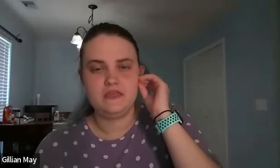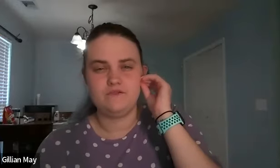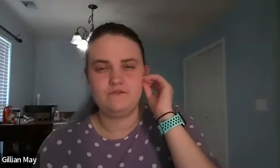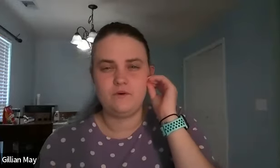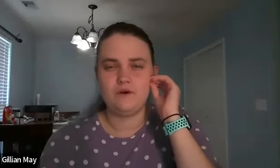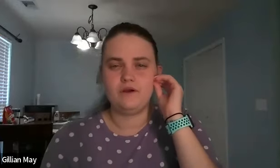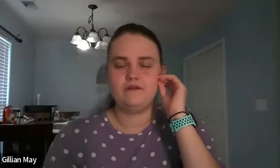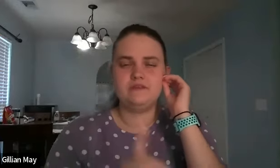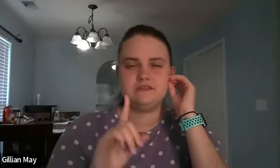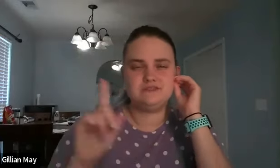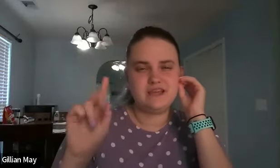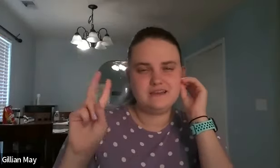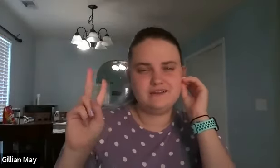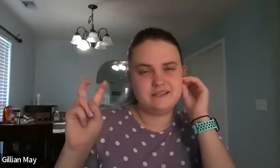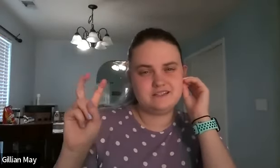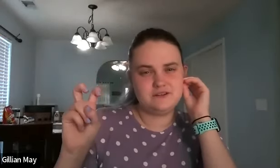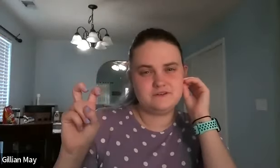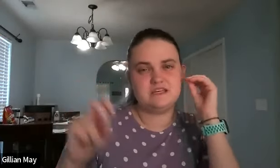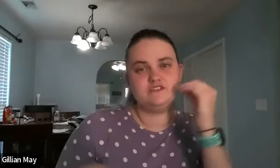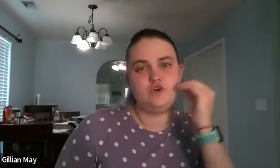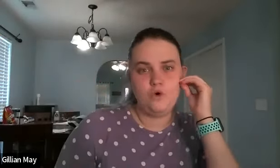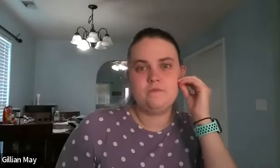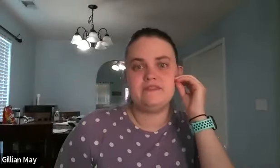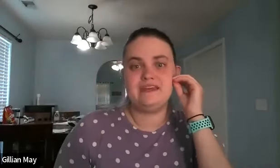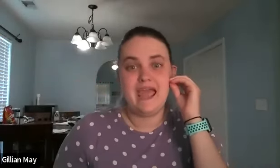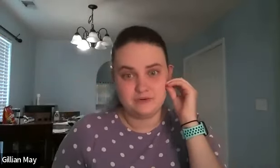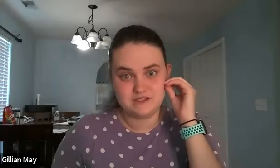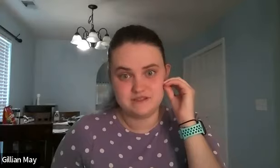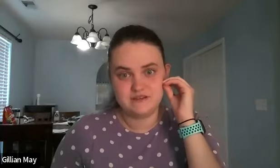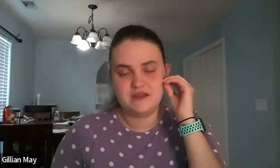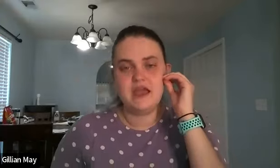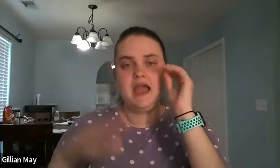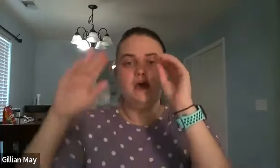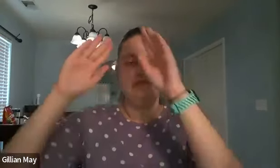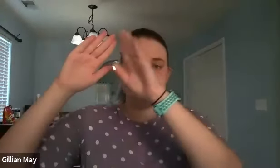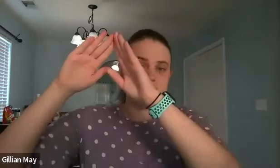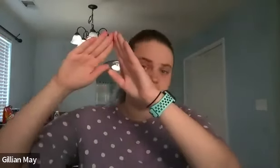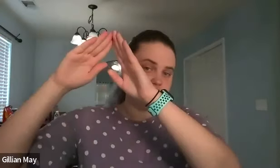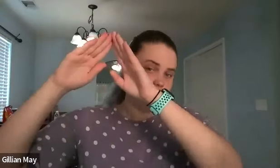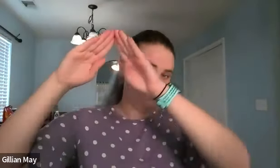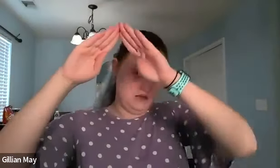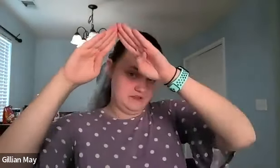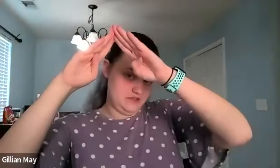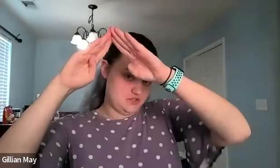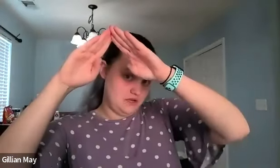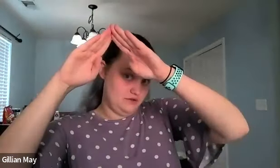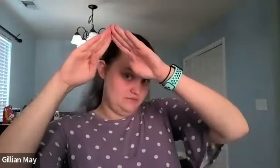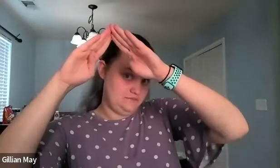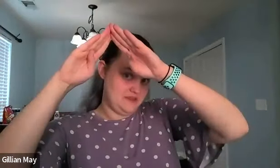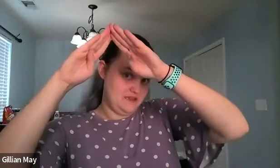then because there technically is two different signs, there's home and then house. House is going to start kind of like that triangle.